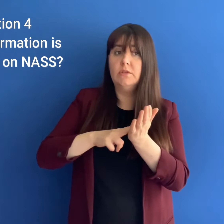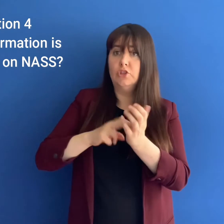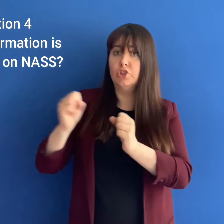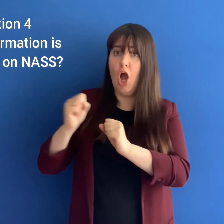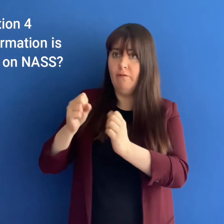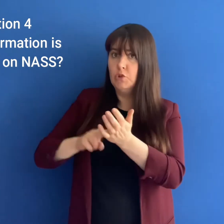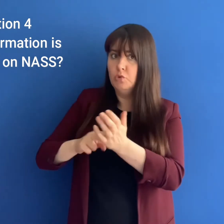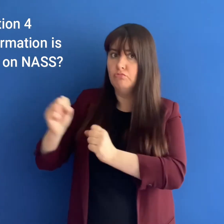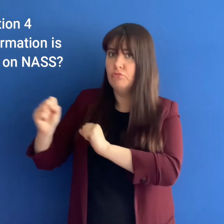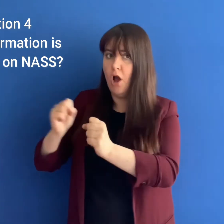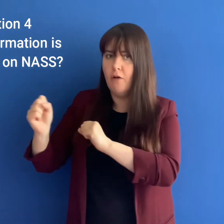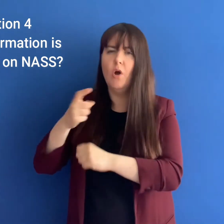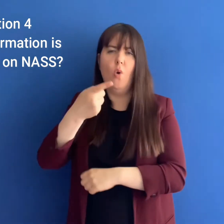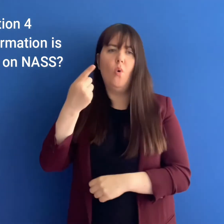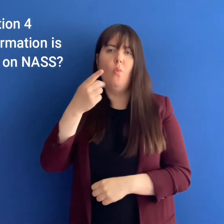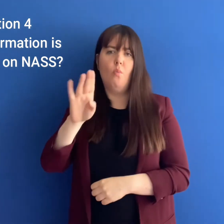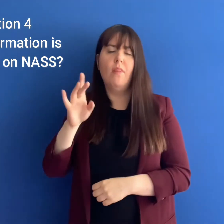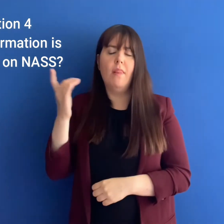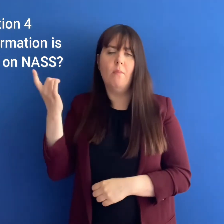If you're using a service, you will be asked